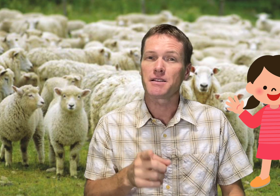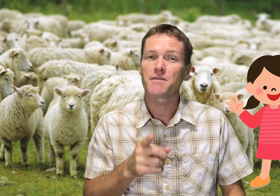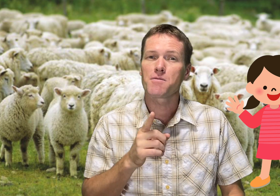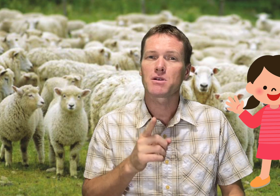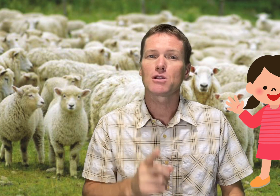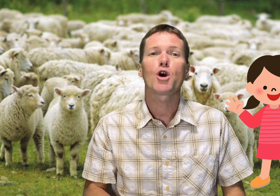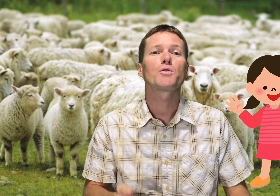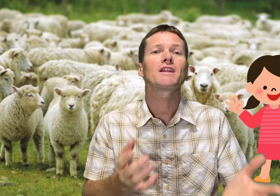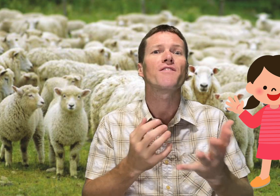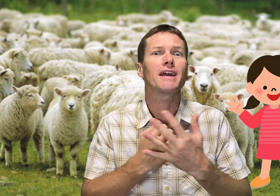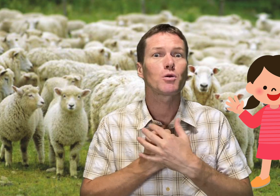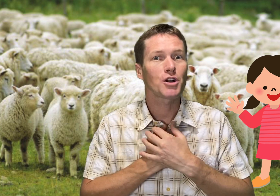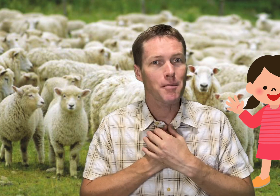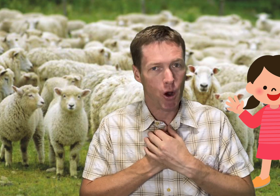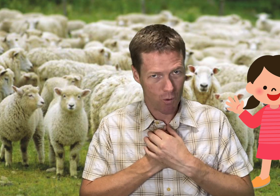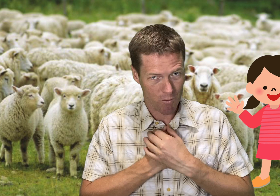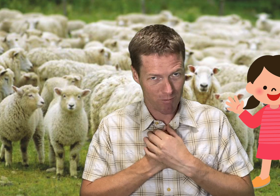Leave them alone and they will come home,